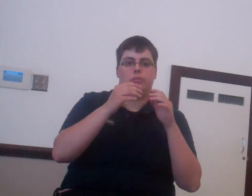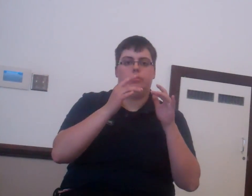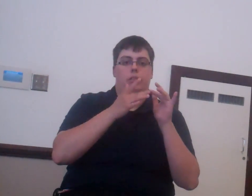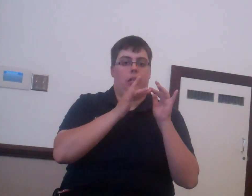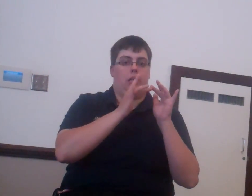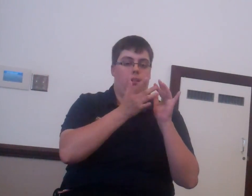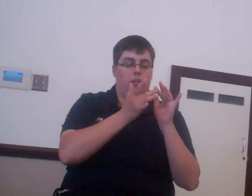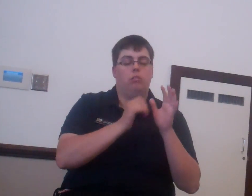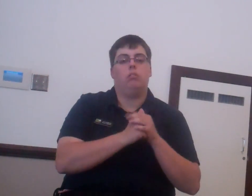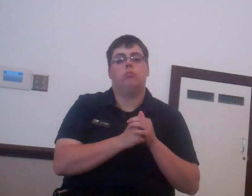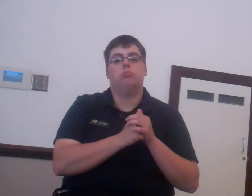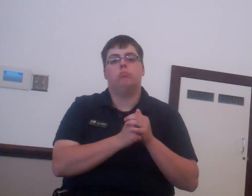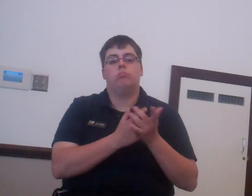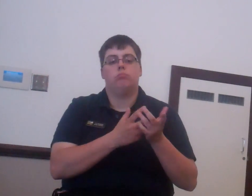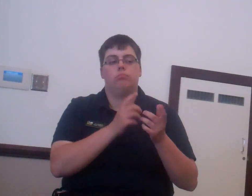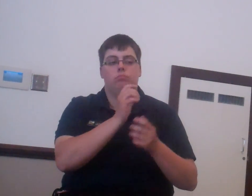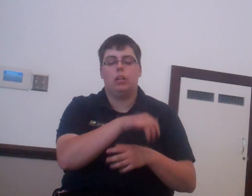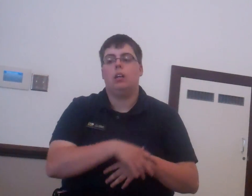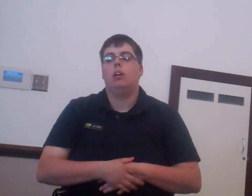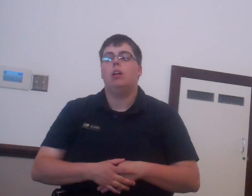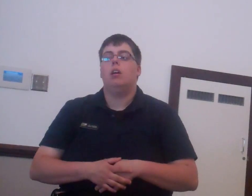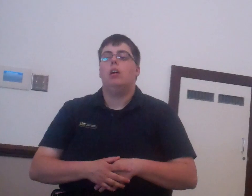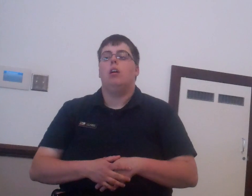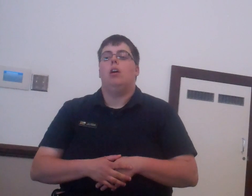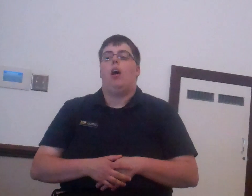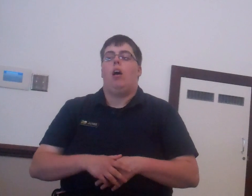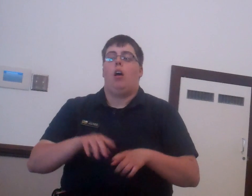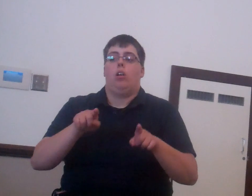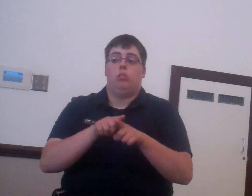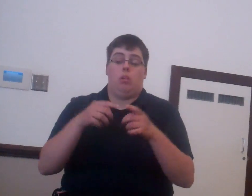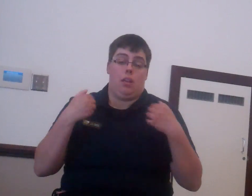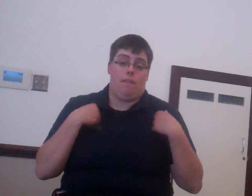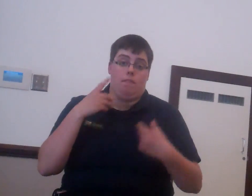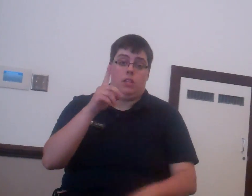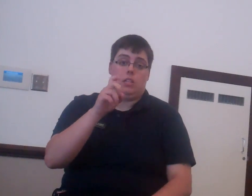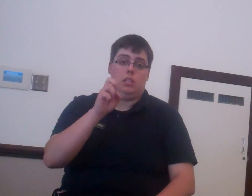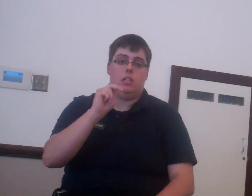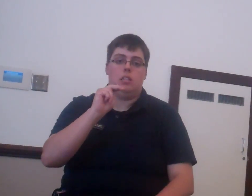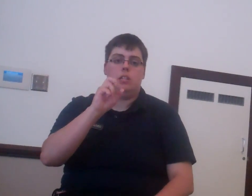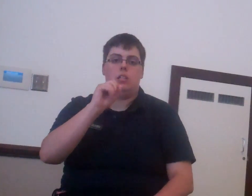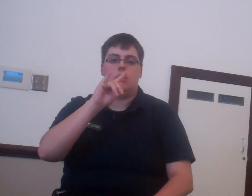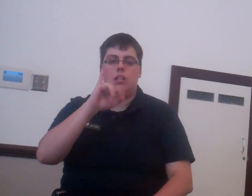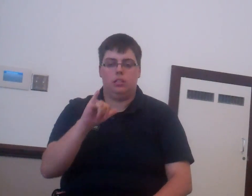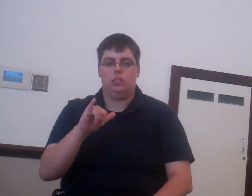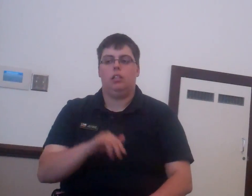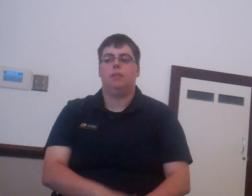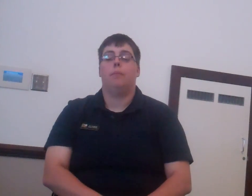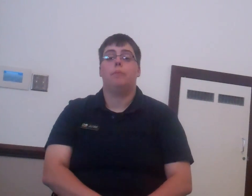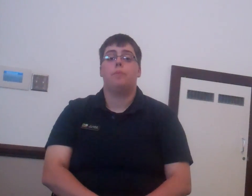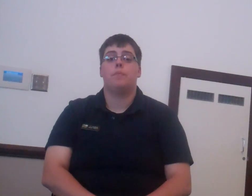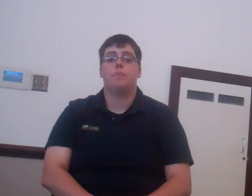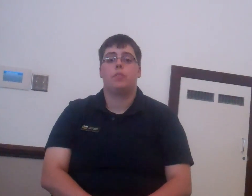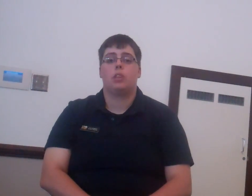the other one is density. And so if we look at the density of a network, what we're looking at is